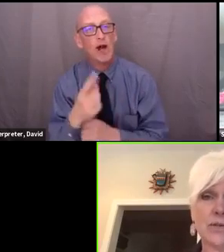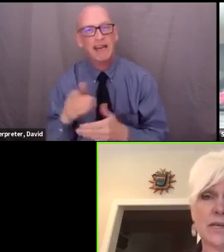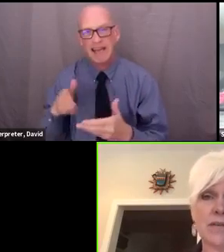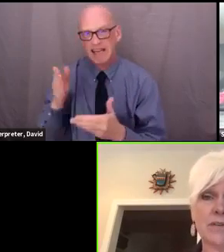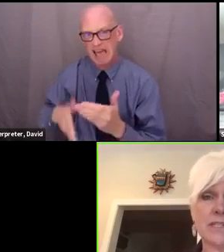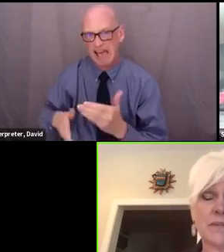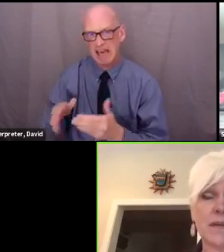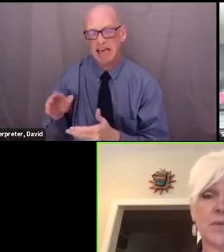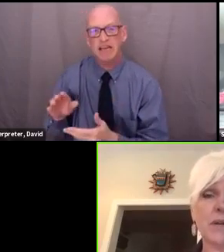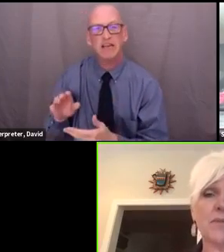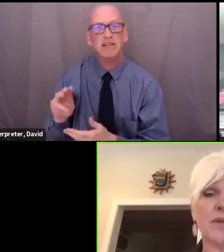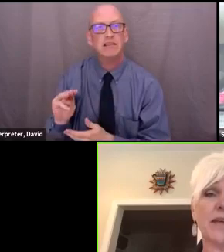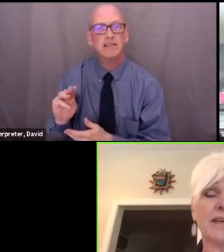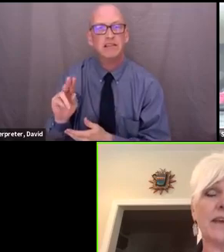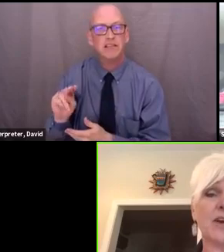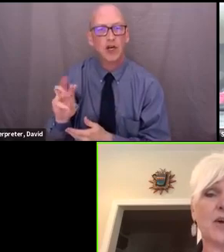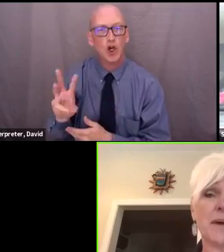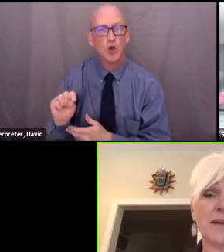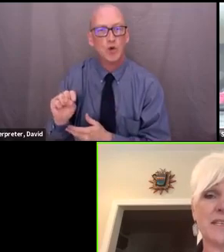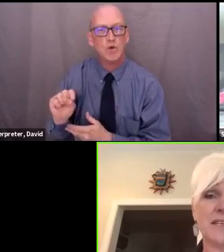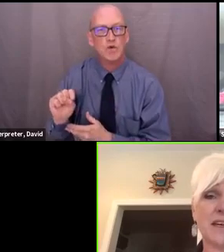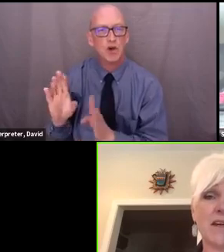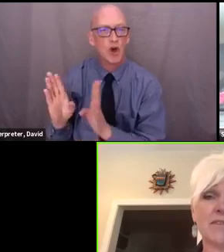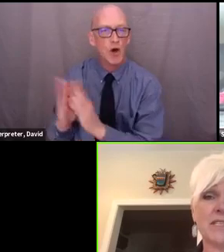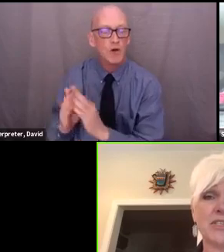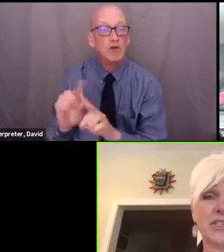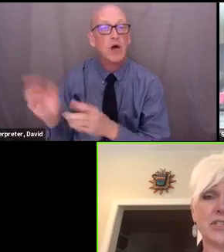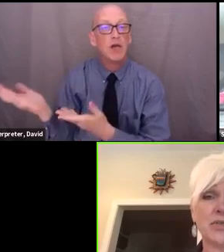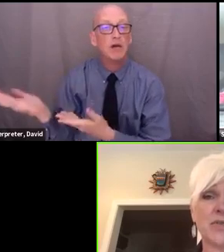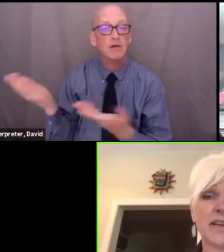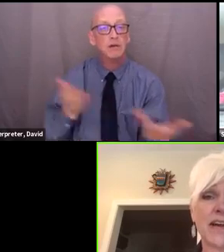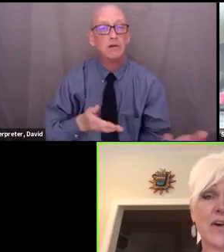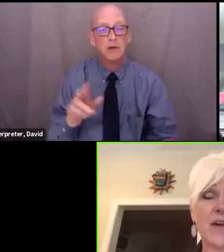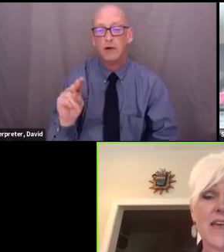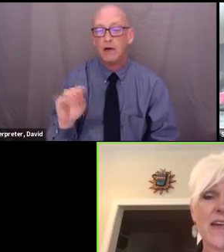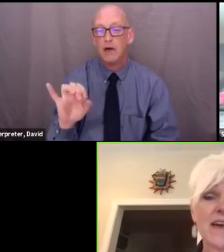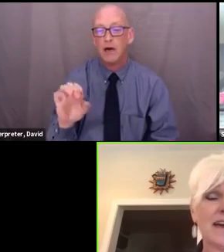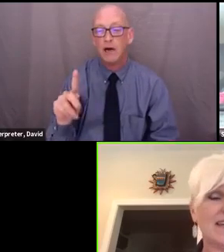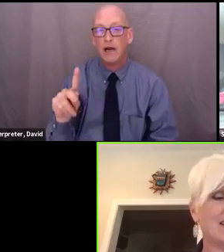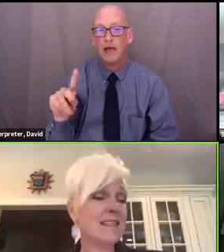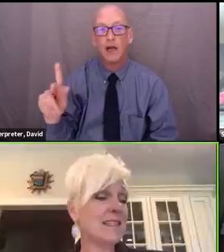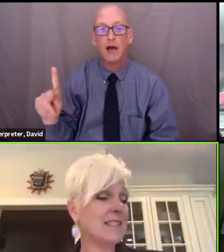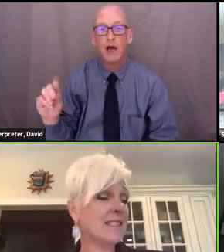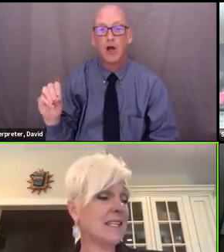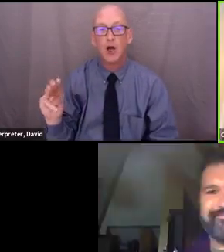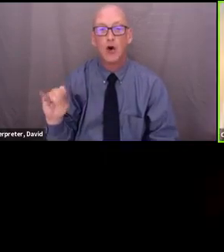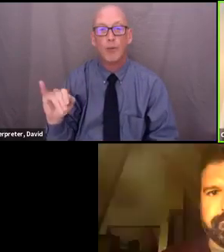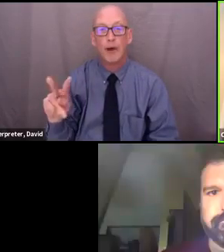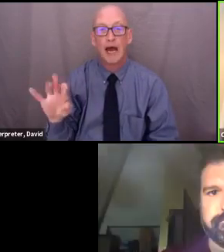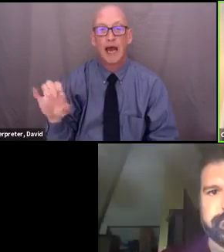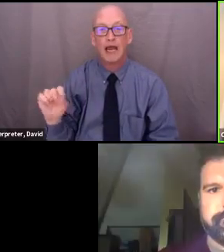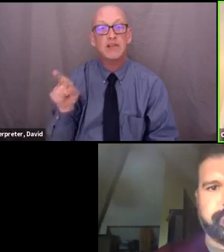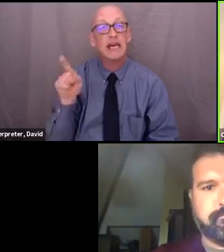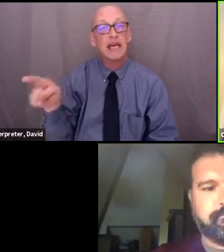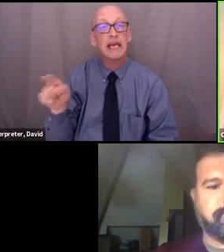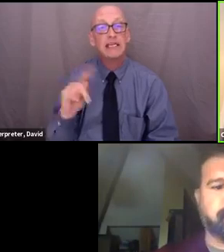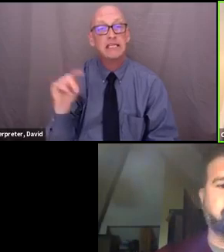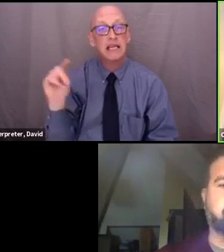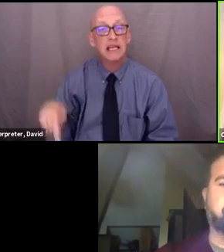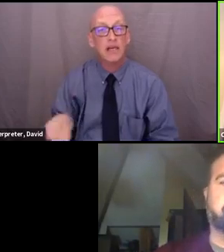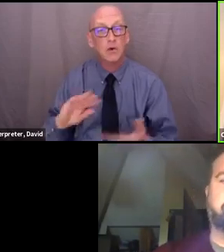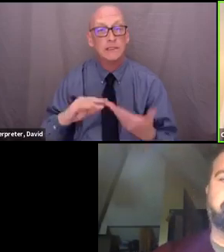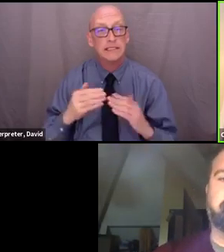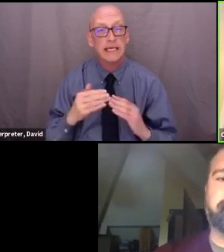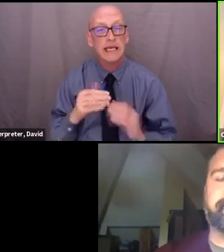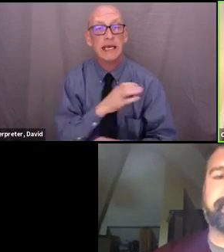this news conference, but I want to bring Nick Comives into the conversation too right now. He is a Toledo City